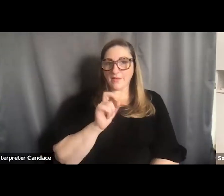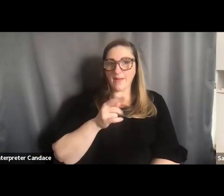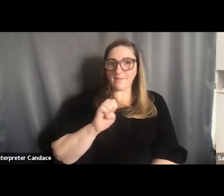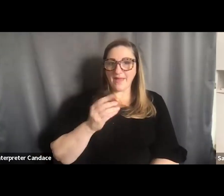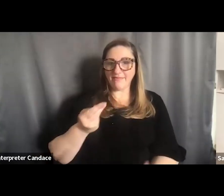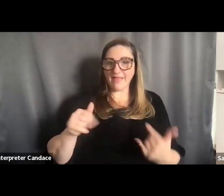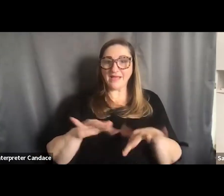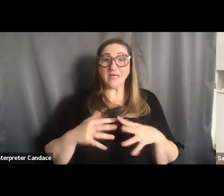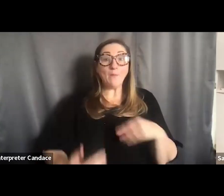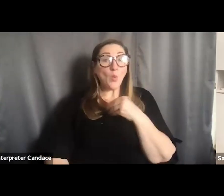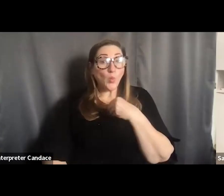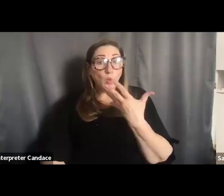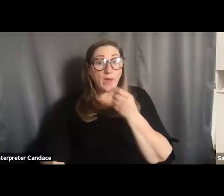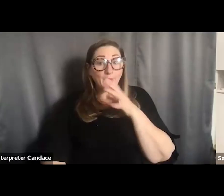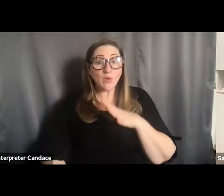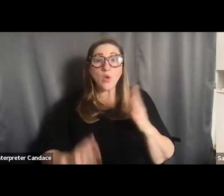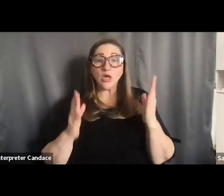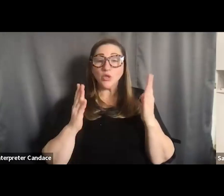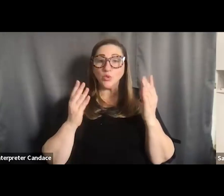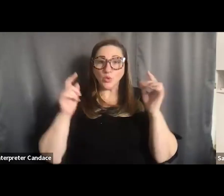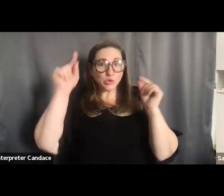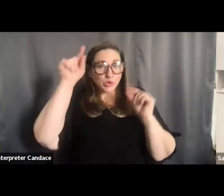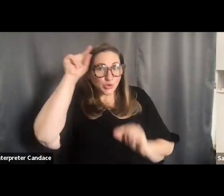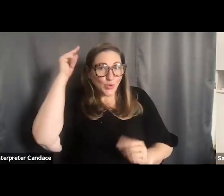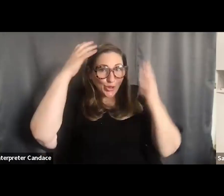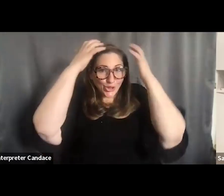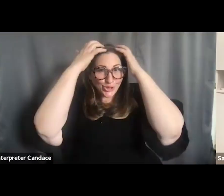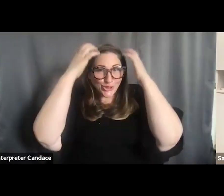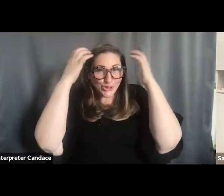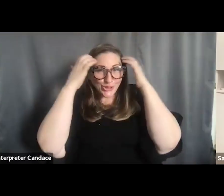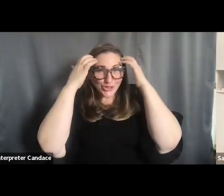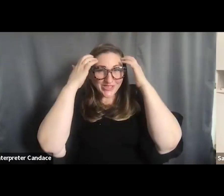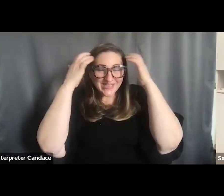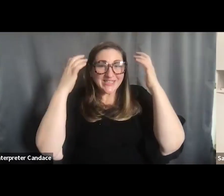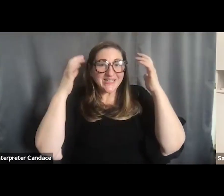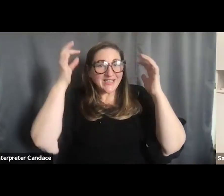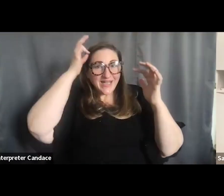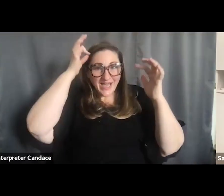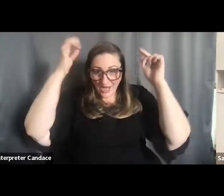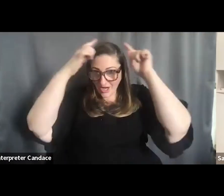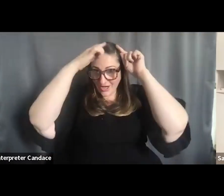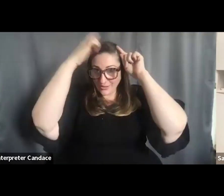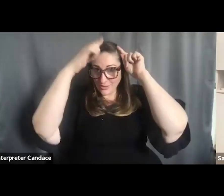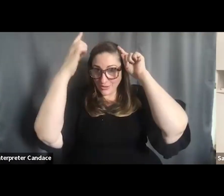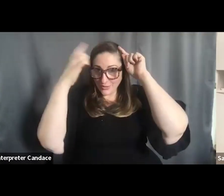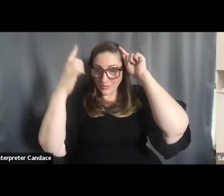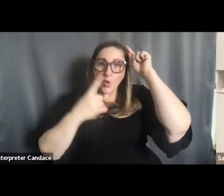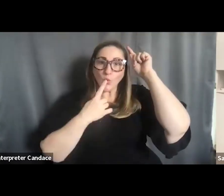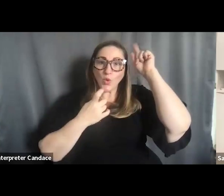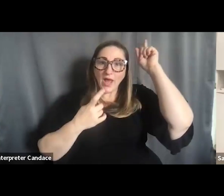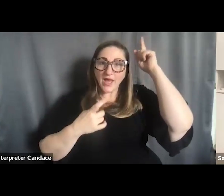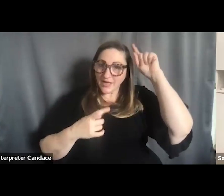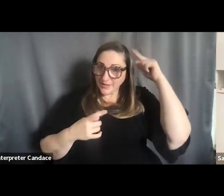with short, curly, salt and pepper hair, heavily streaked with orange dye. And I have on bright red lipstick, small, dangling